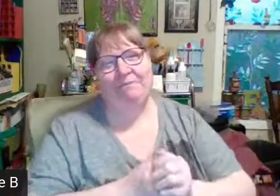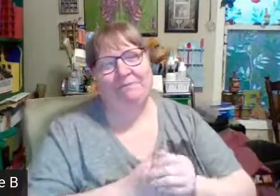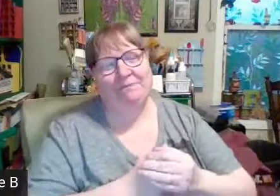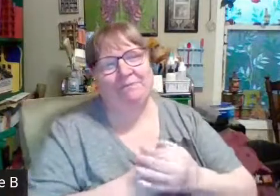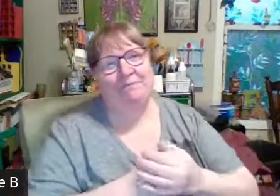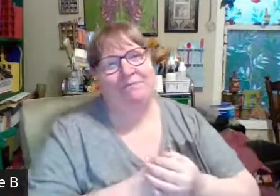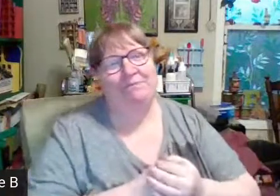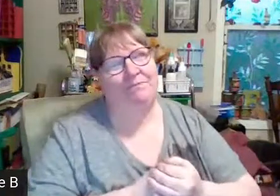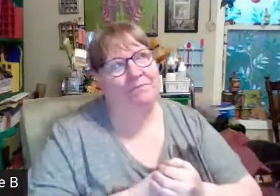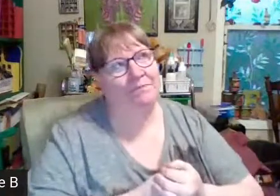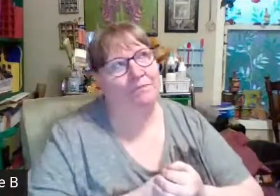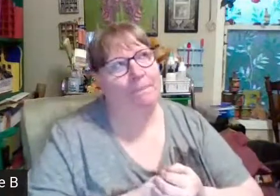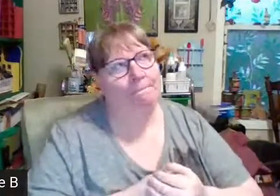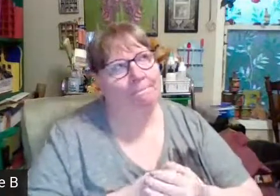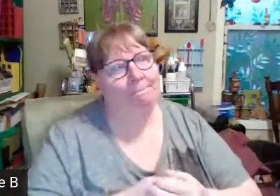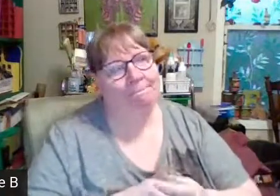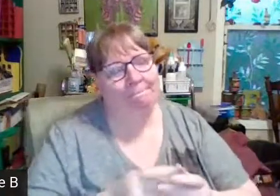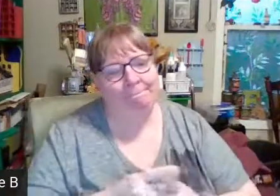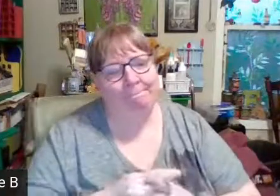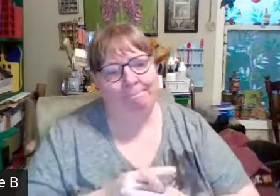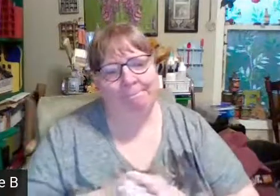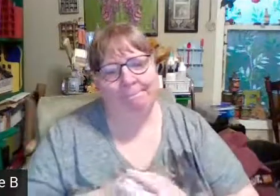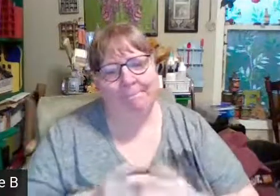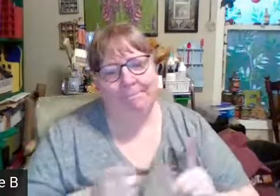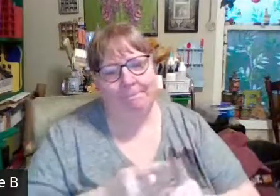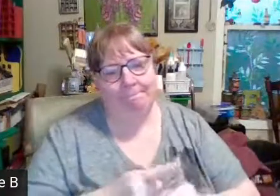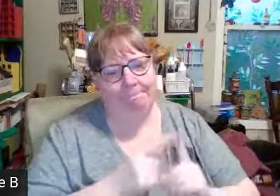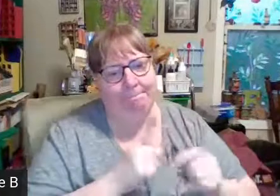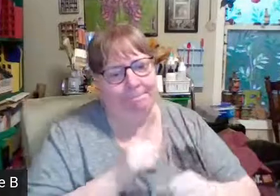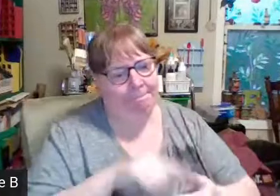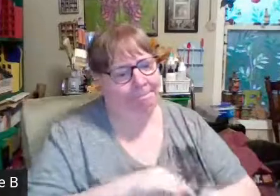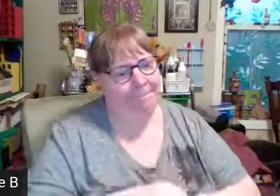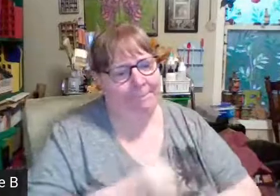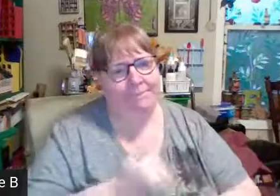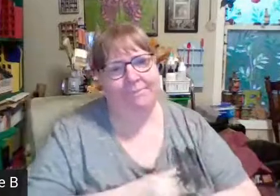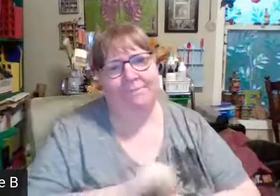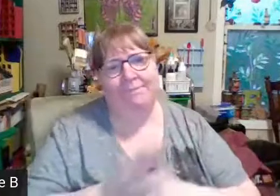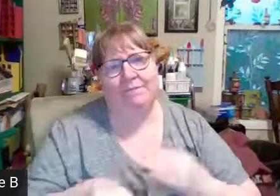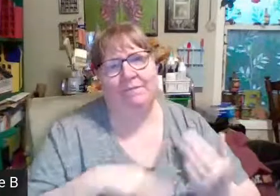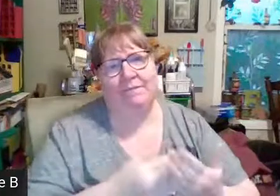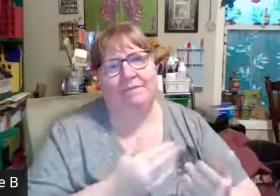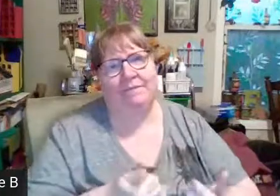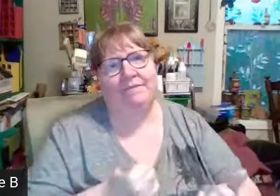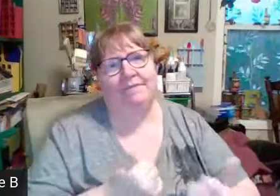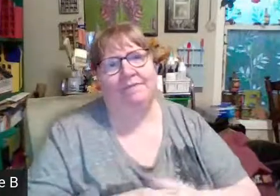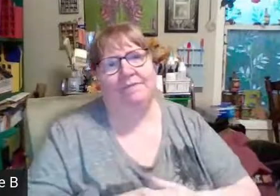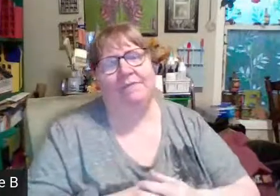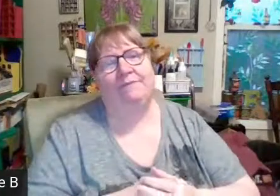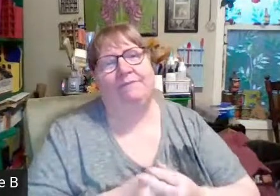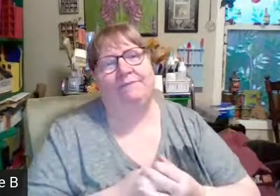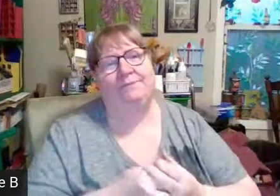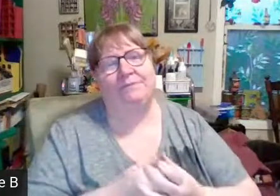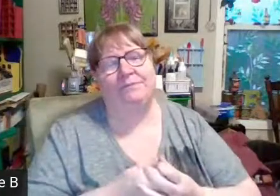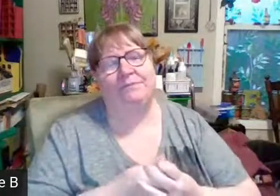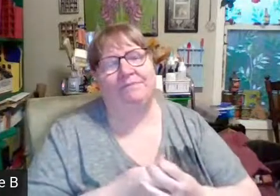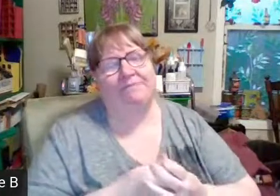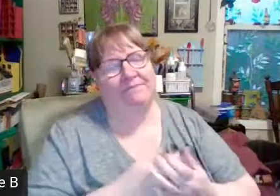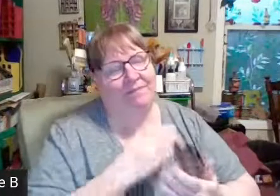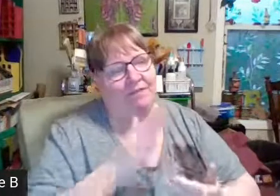and first off, let me take a second to say thank you to all three of the ladies that are sitting here with me today, because